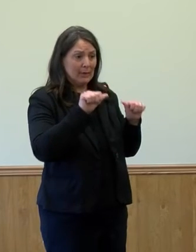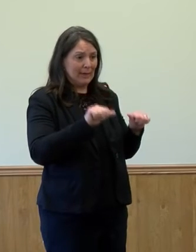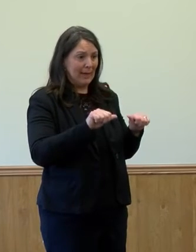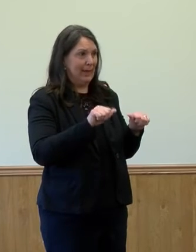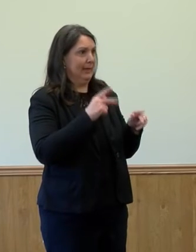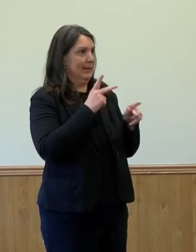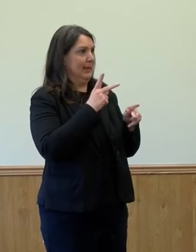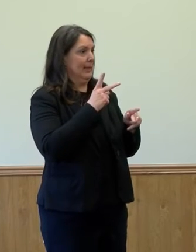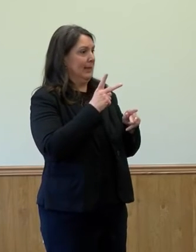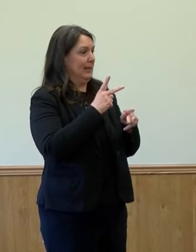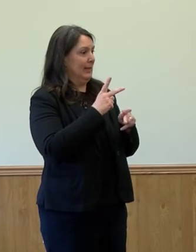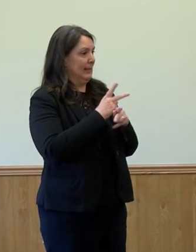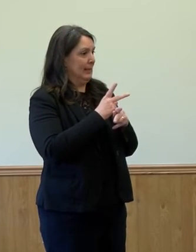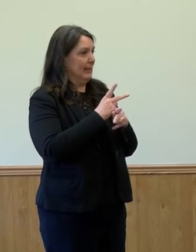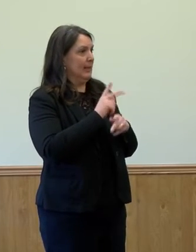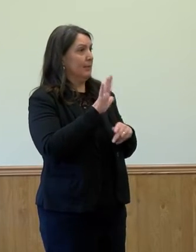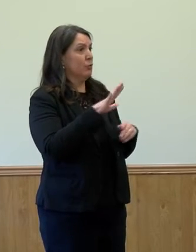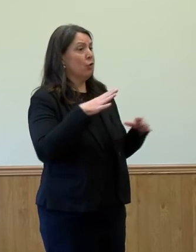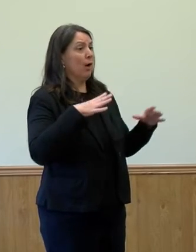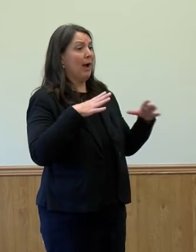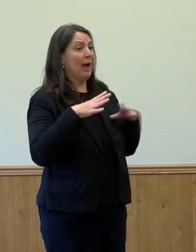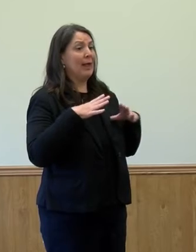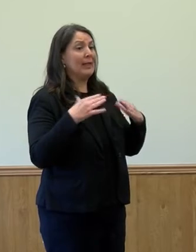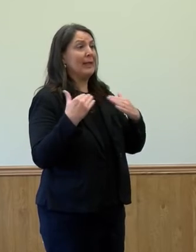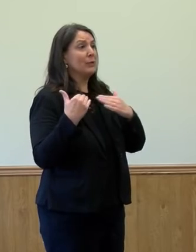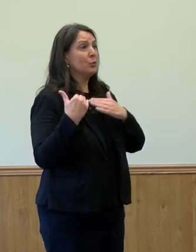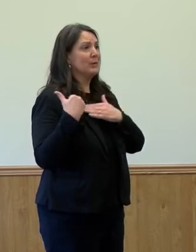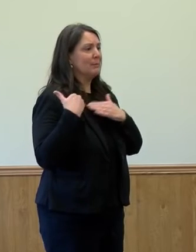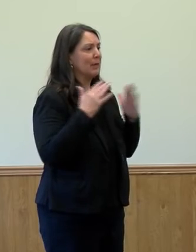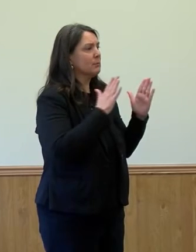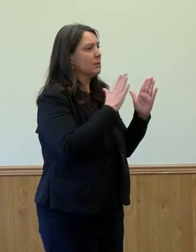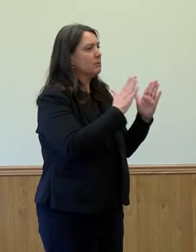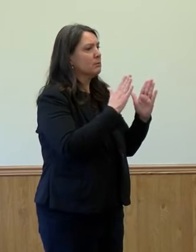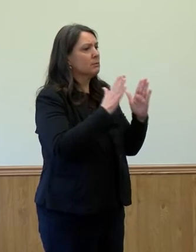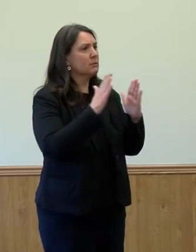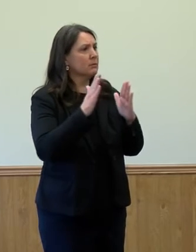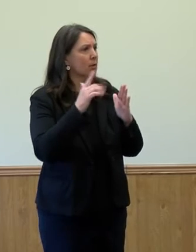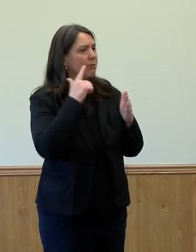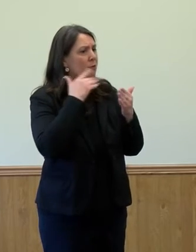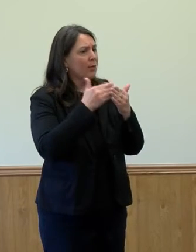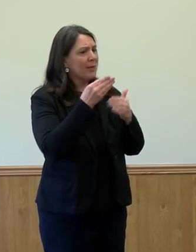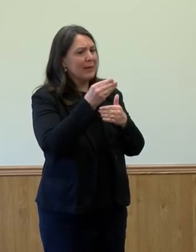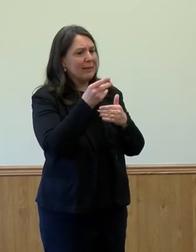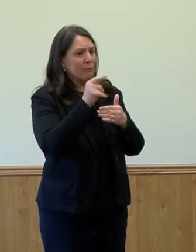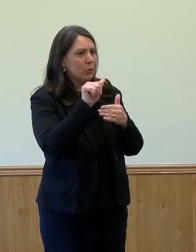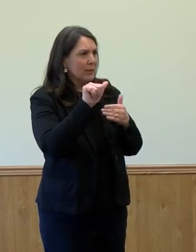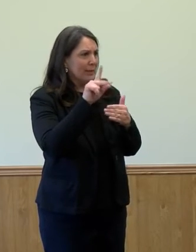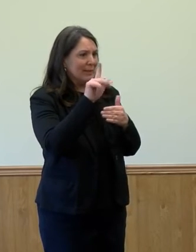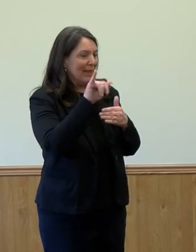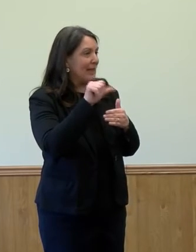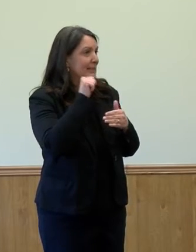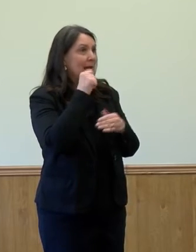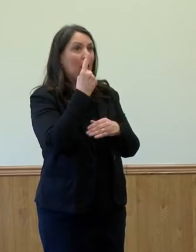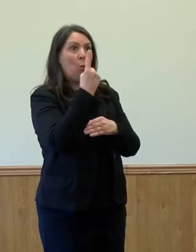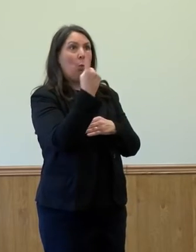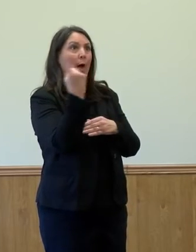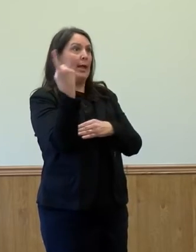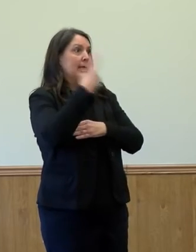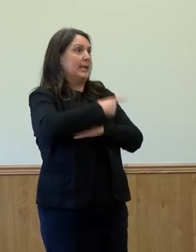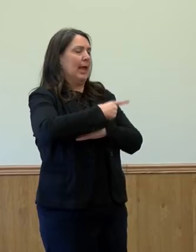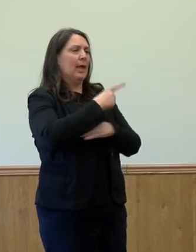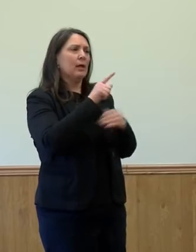your extra holiday responsibilities over several days or the next few weeks to make sure you maintain a balance in the areas, including